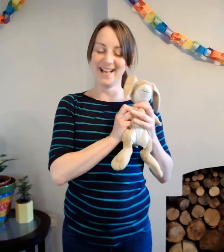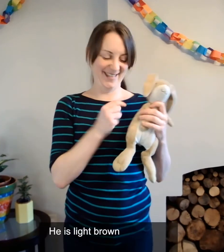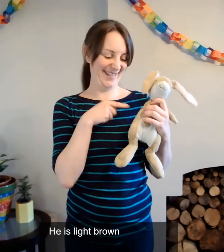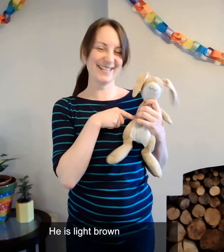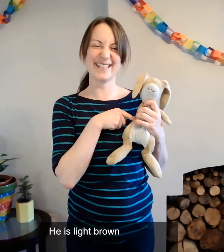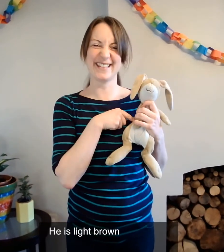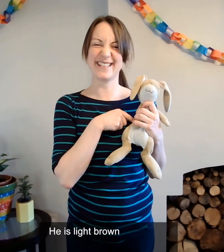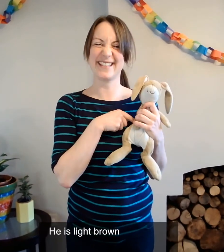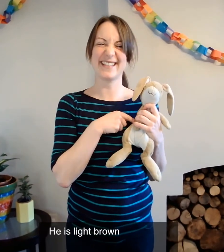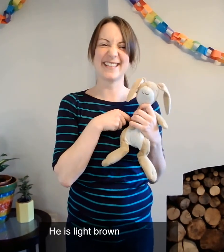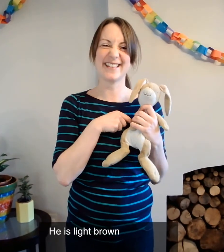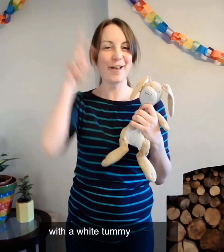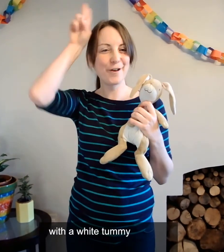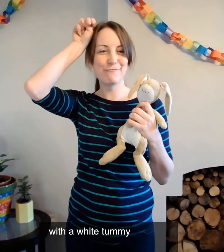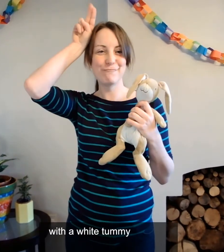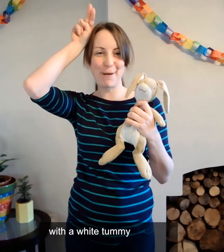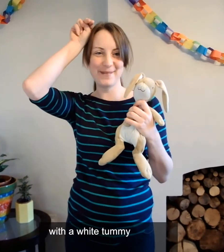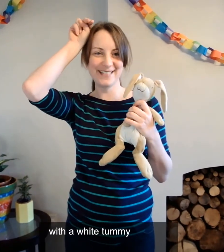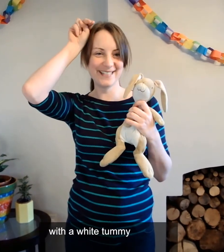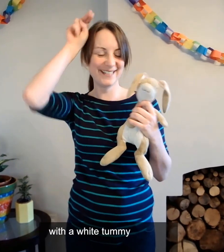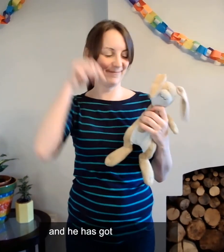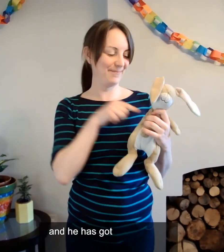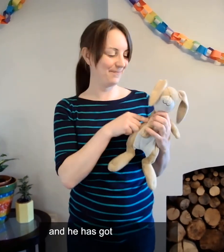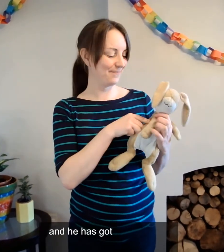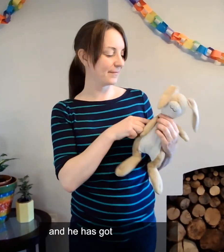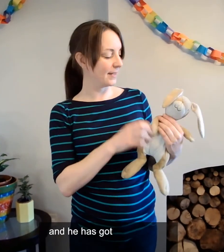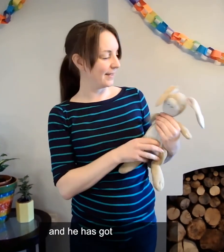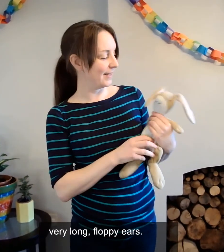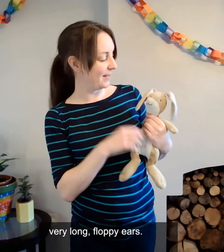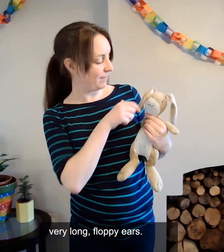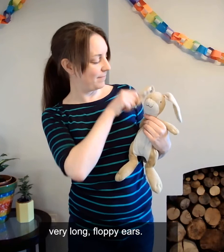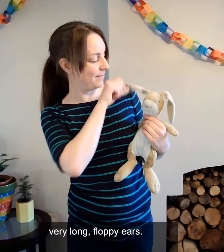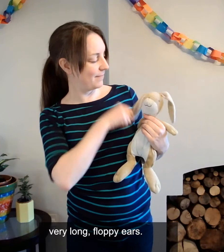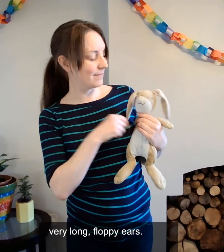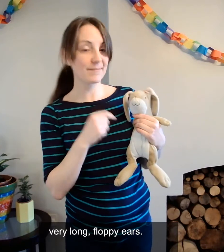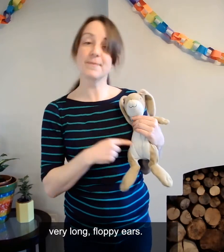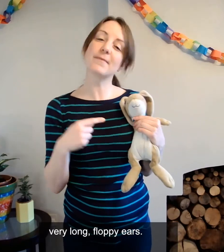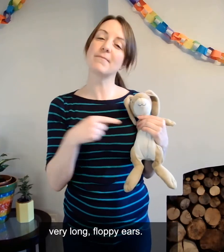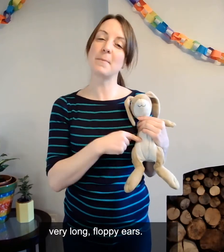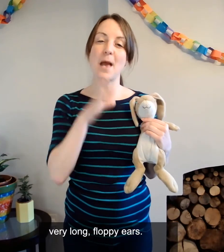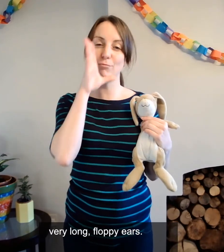He is light brown with a white tummy and he has got very long floppy